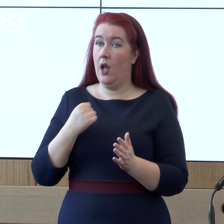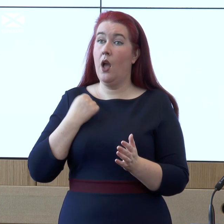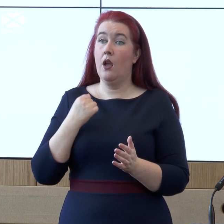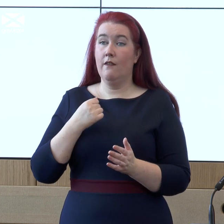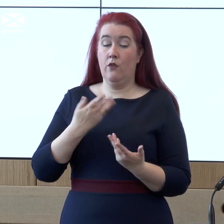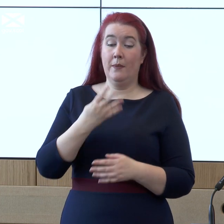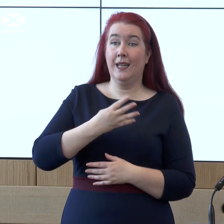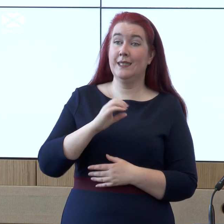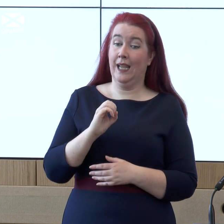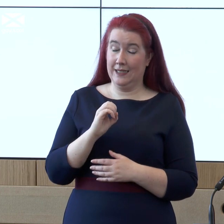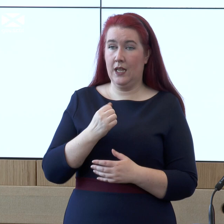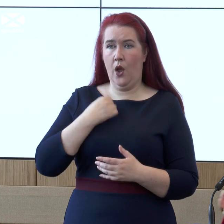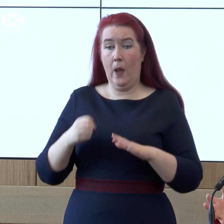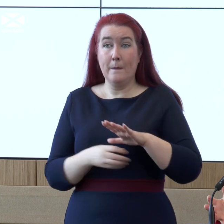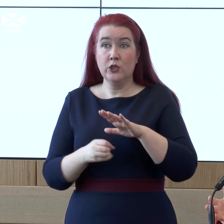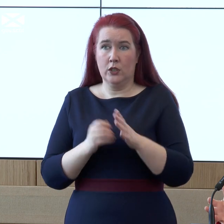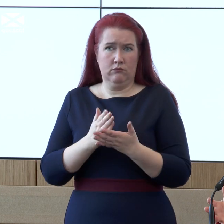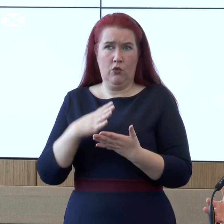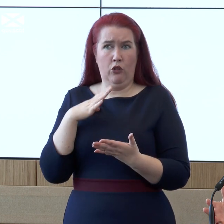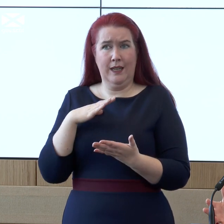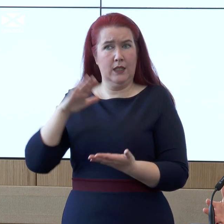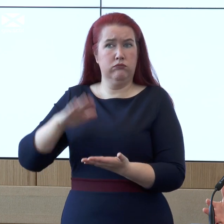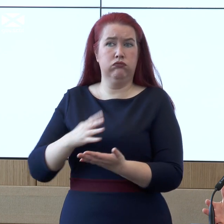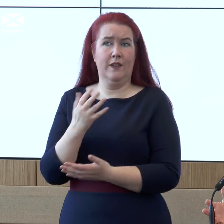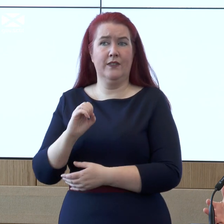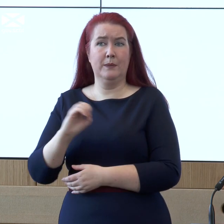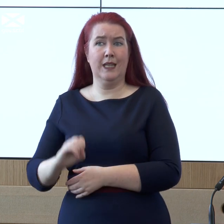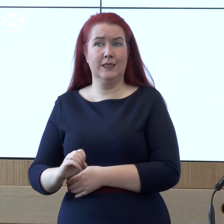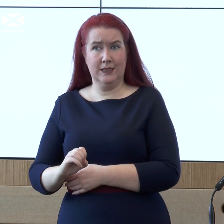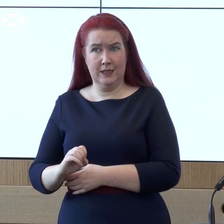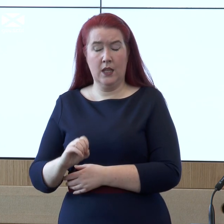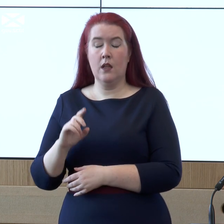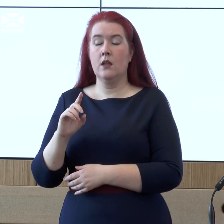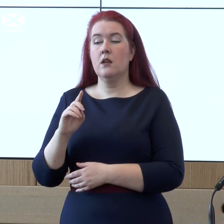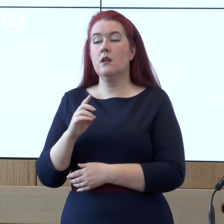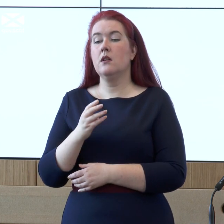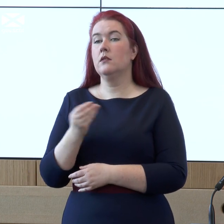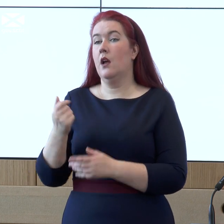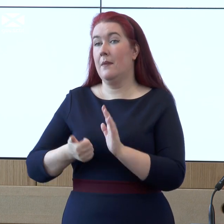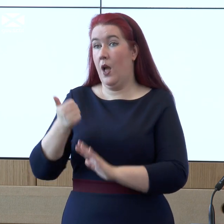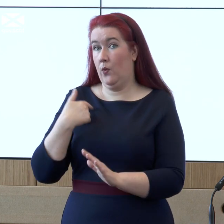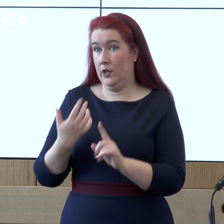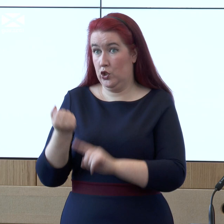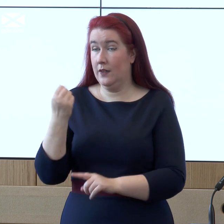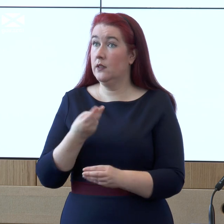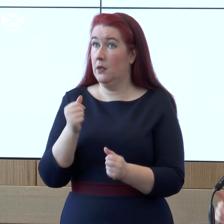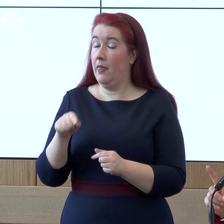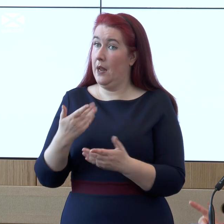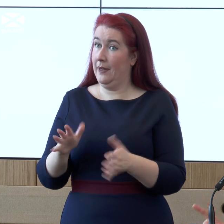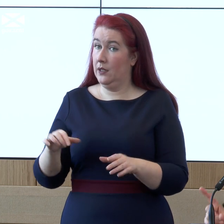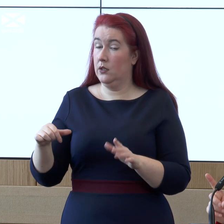1990 baseline. And some of what we have done to achieve that has been difficult,